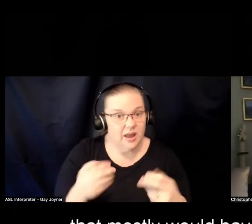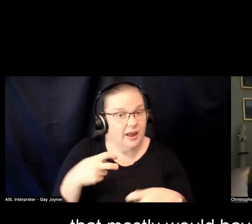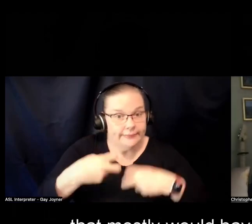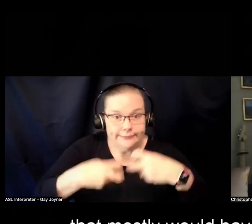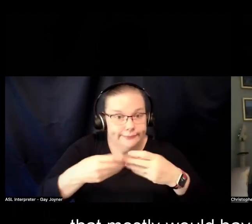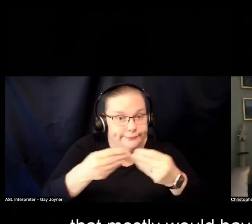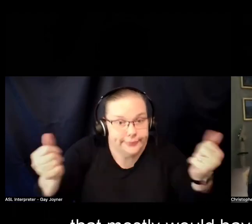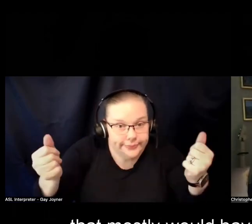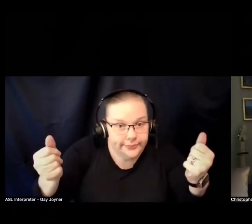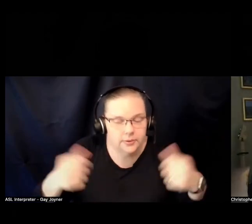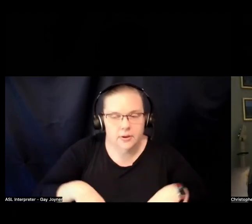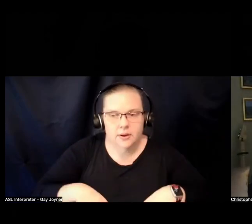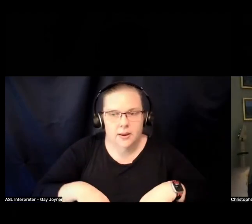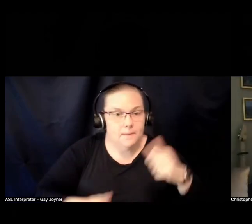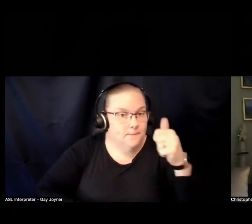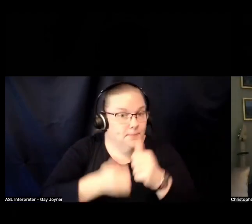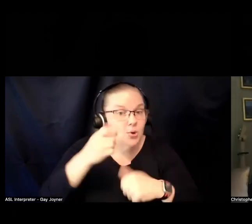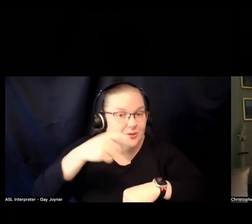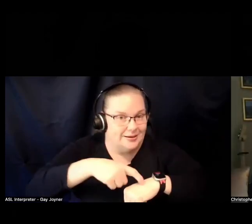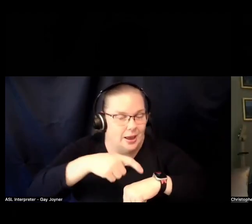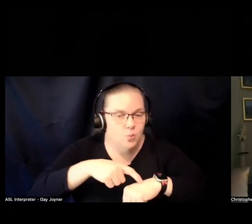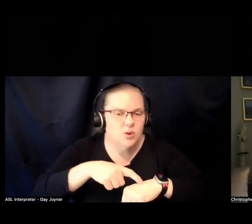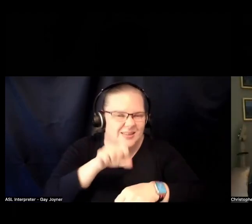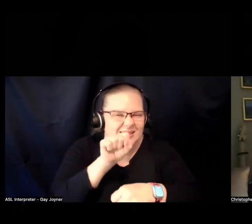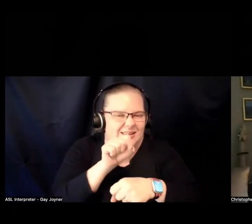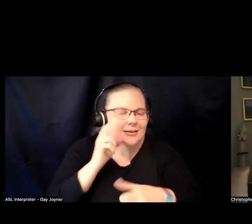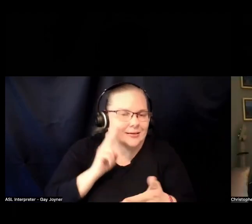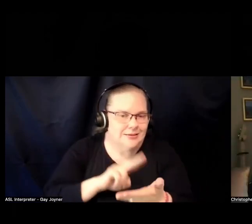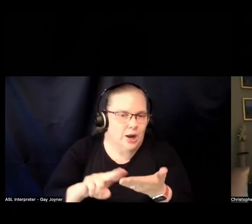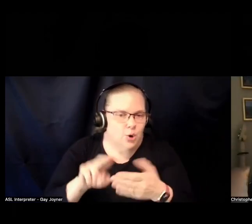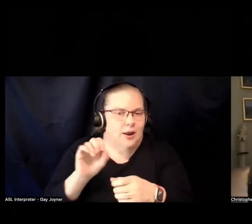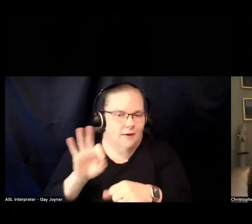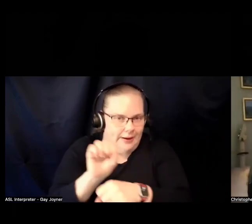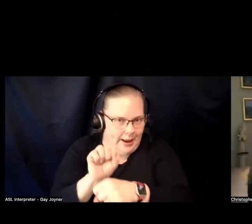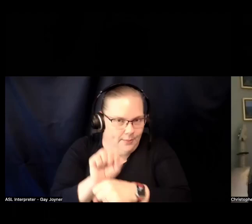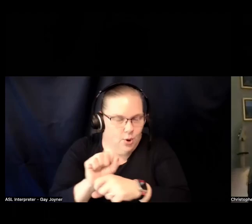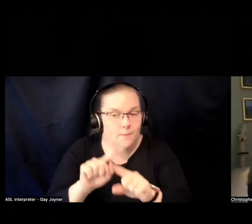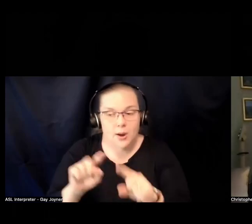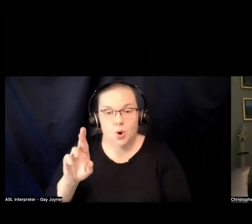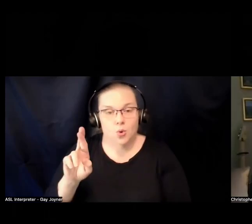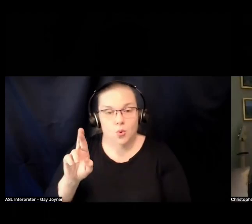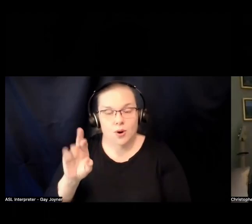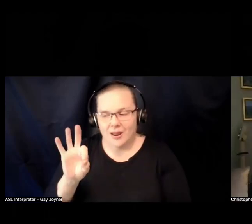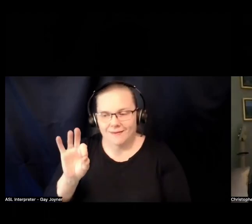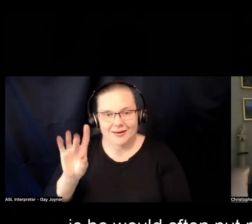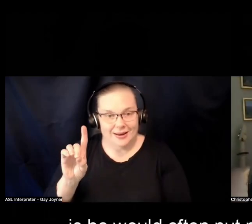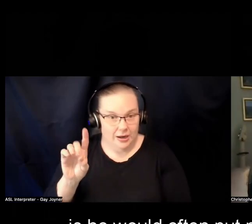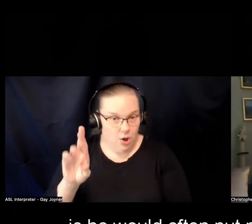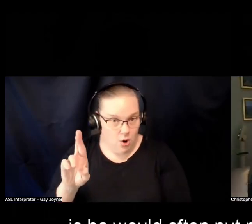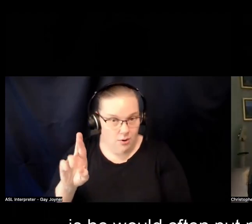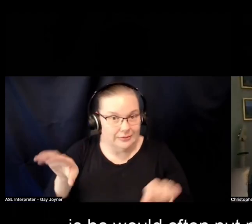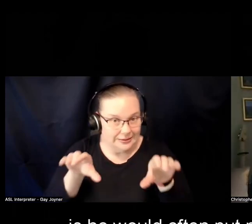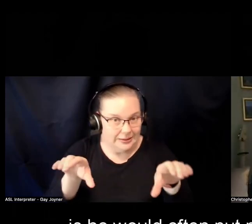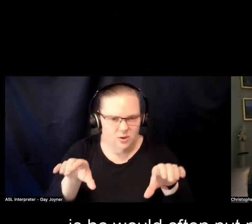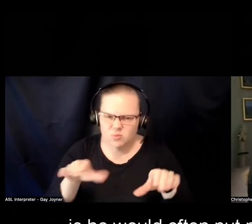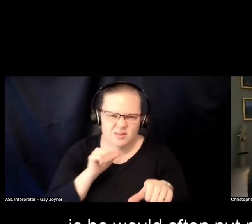mostly would have been under the umbrella of the Secretary of Labor. But what Roosevelt did, which was not very nice of him, is he would